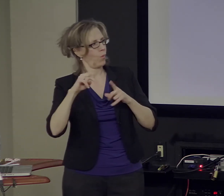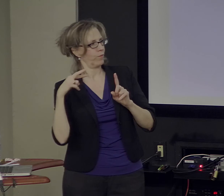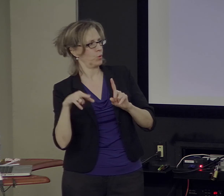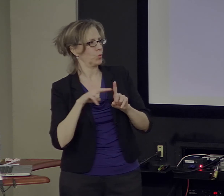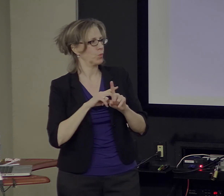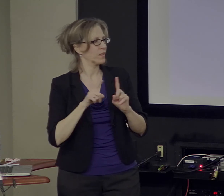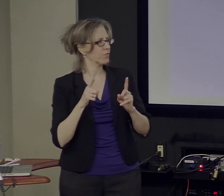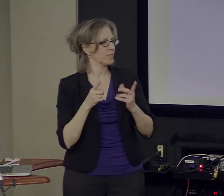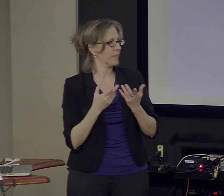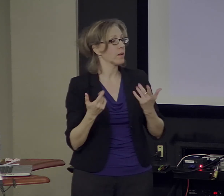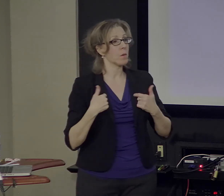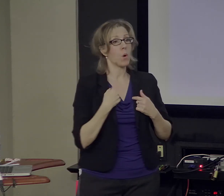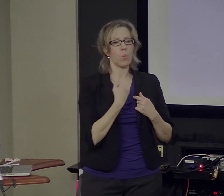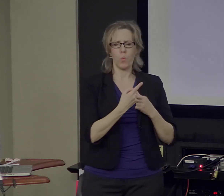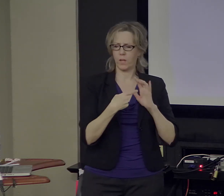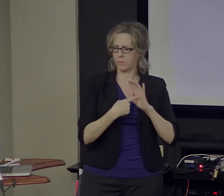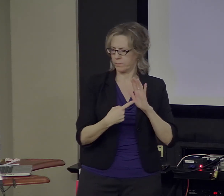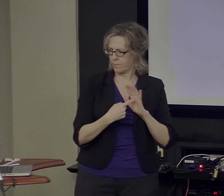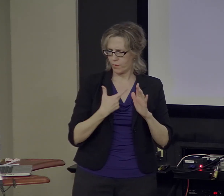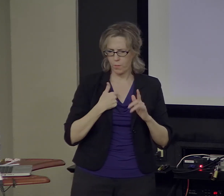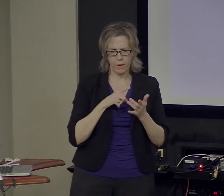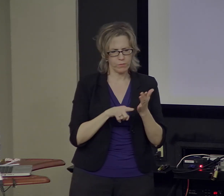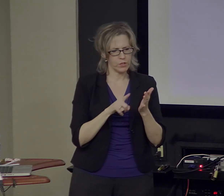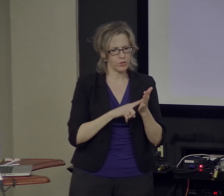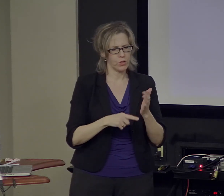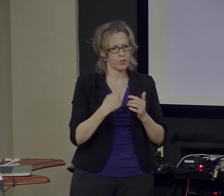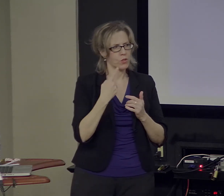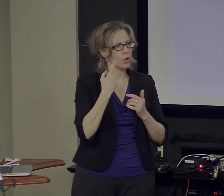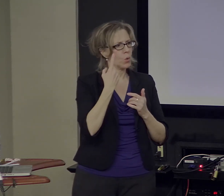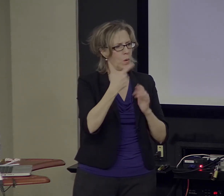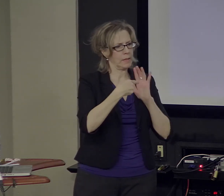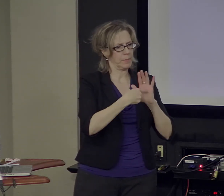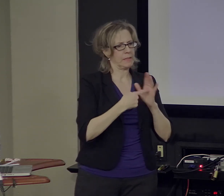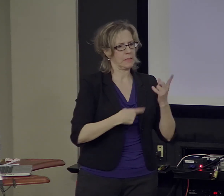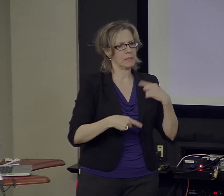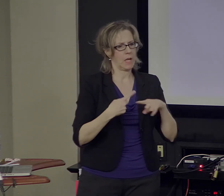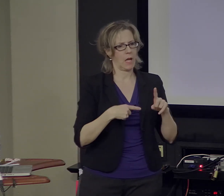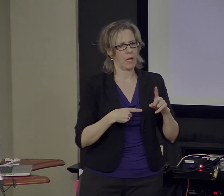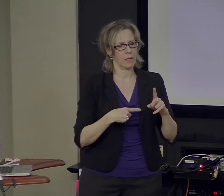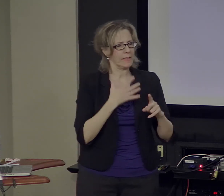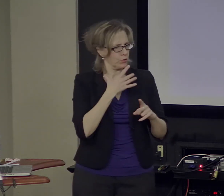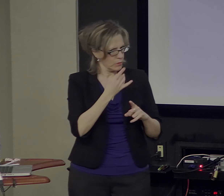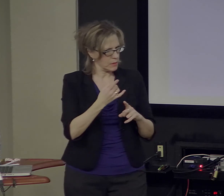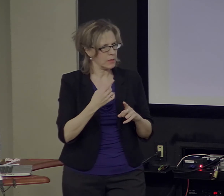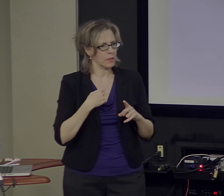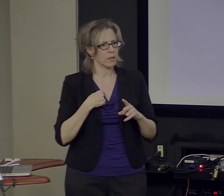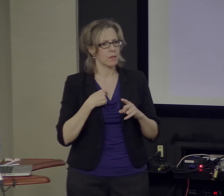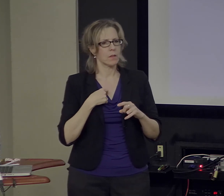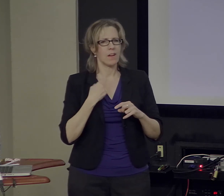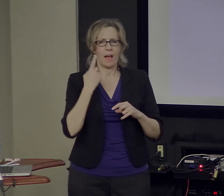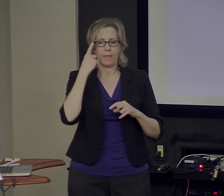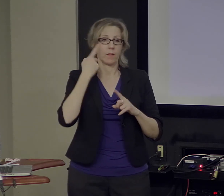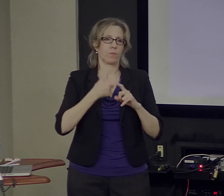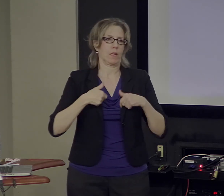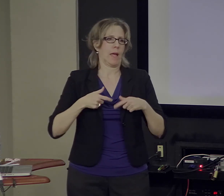it creates more comprehension. But again, culture has an influence there. So for one example, there's,